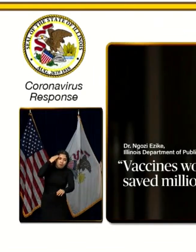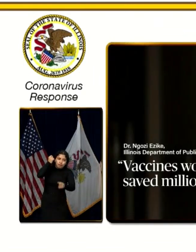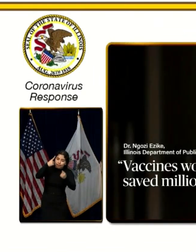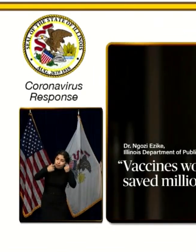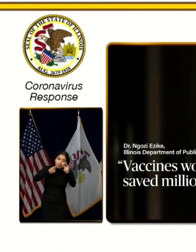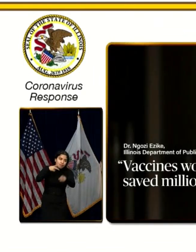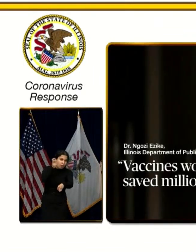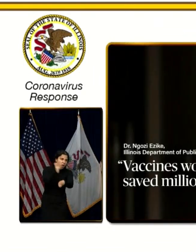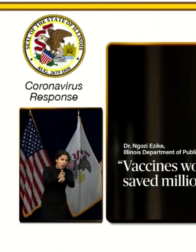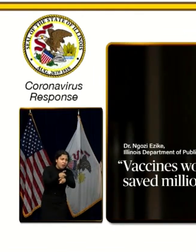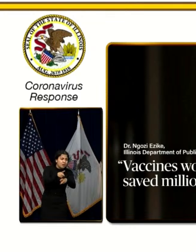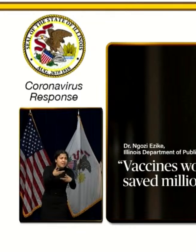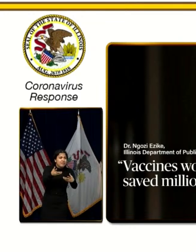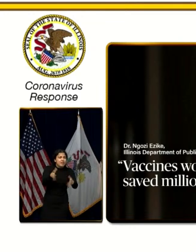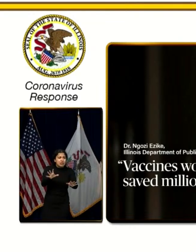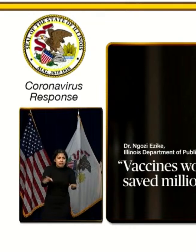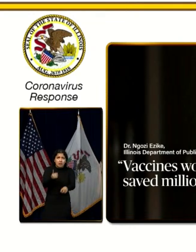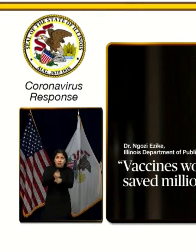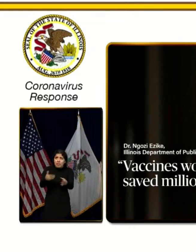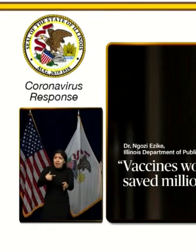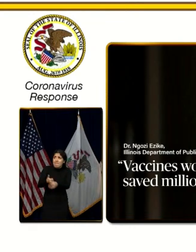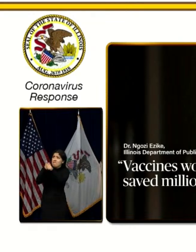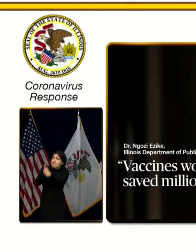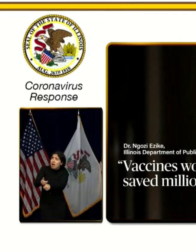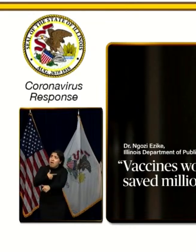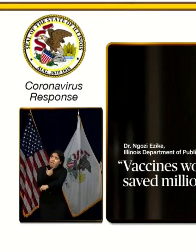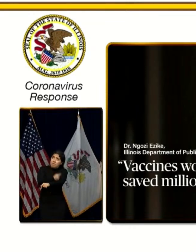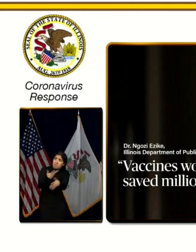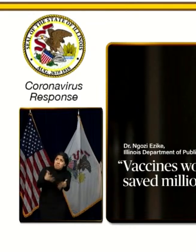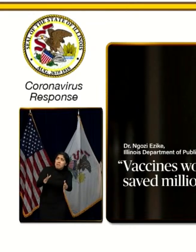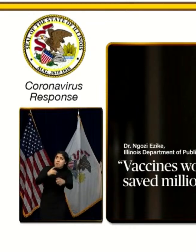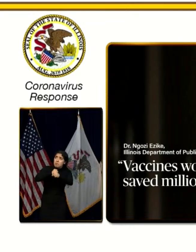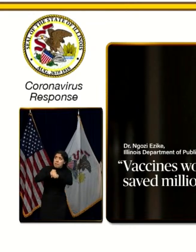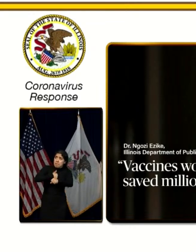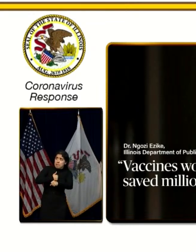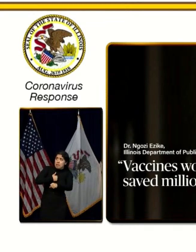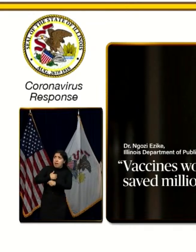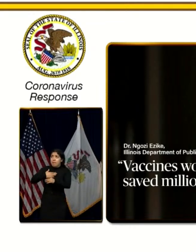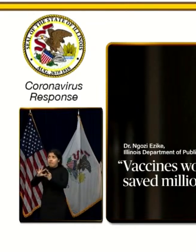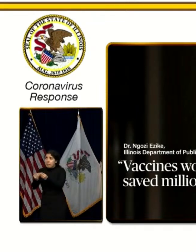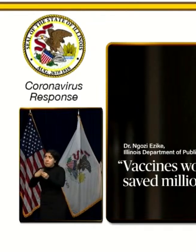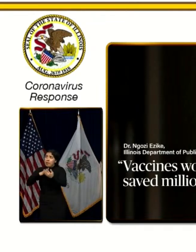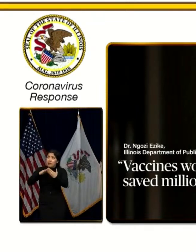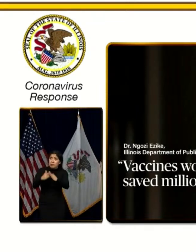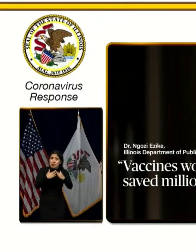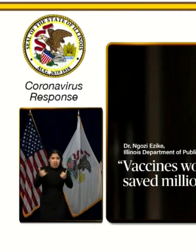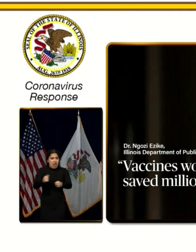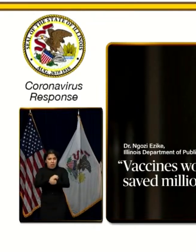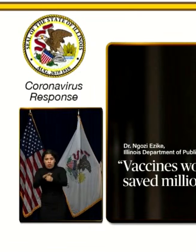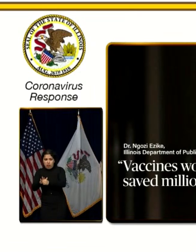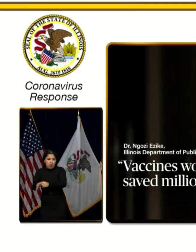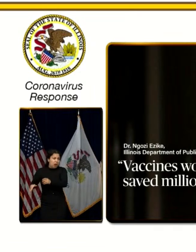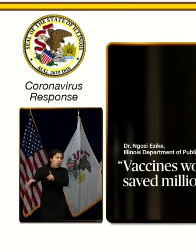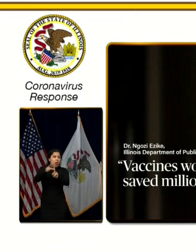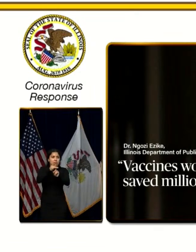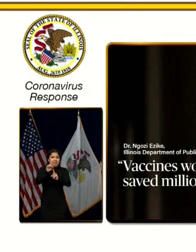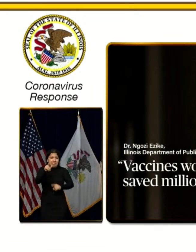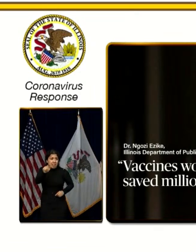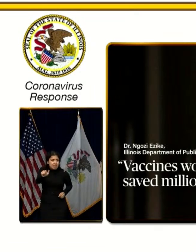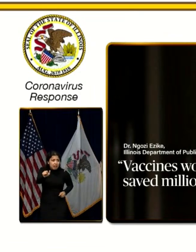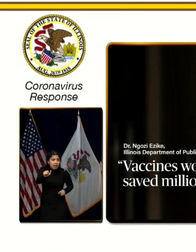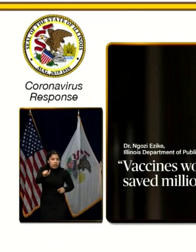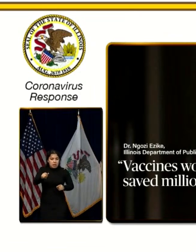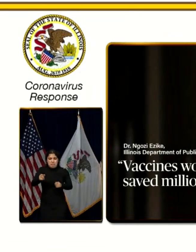for yourself, for your family, for your community, and now, because of the new Delta variant and the high number